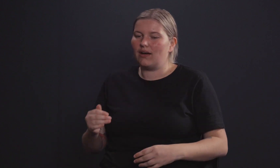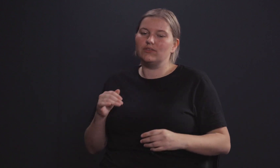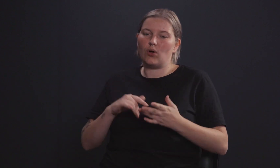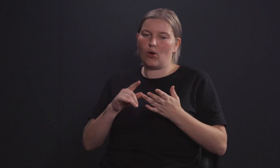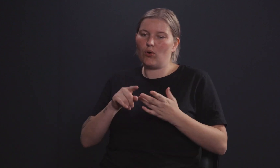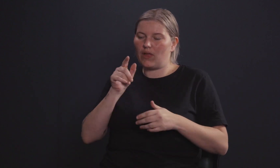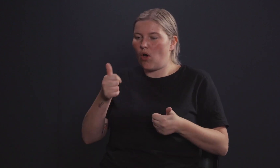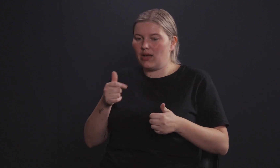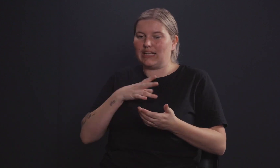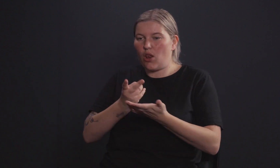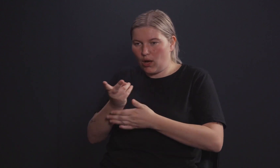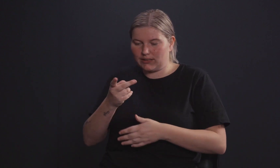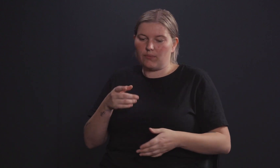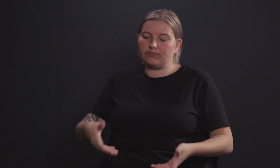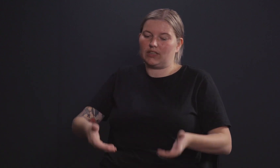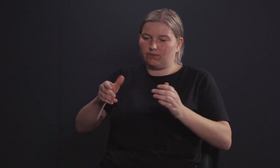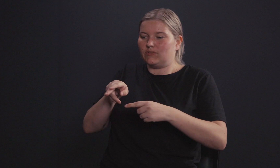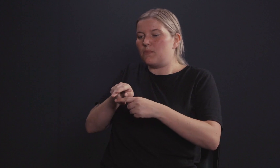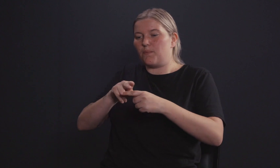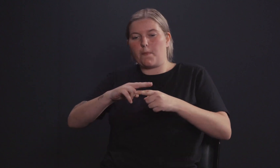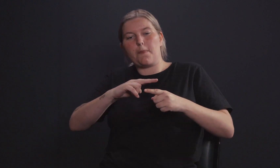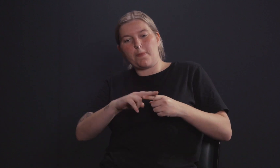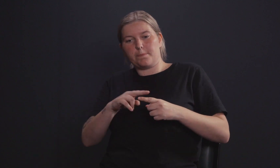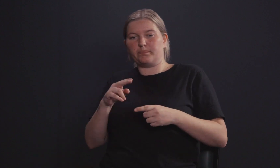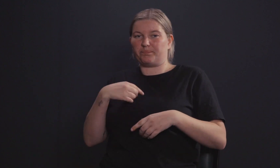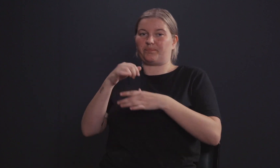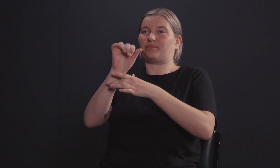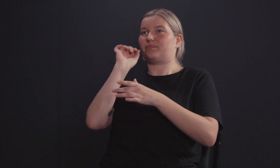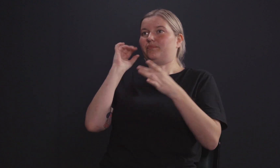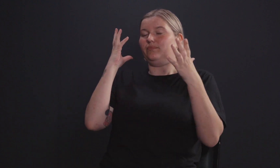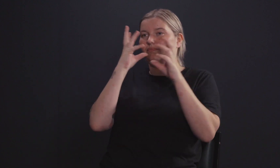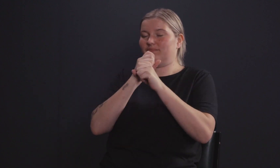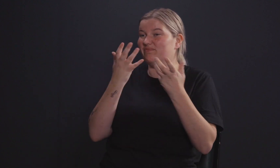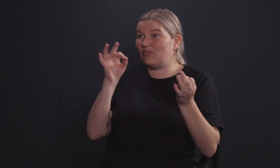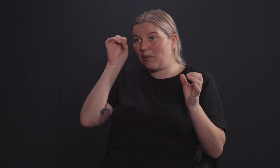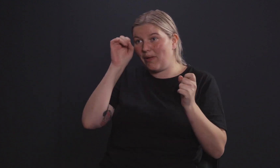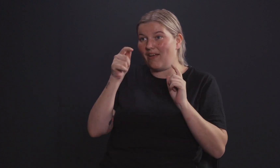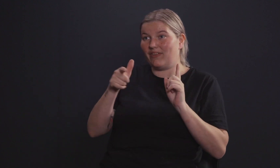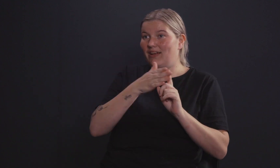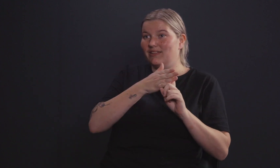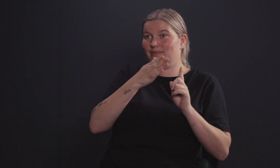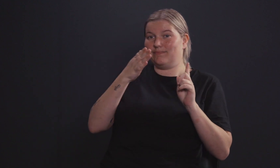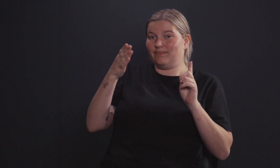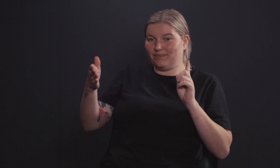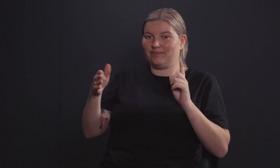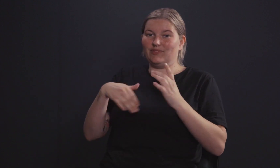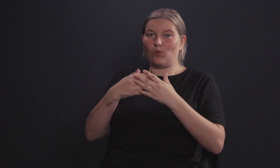lay me down, and that's when I blacked out. I don't remember a thing after that until I woke up in the ICU.